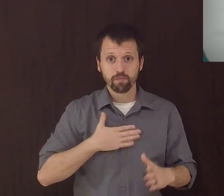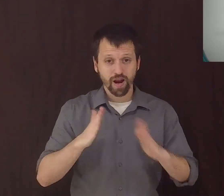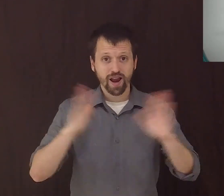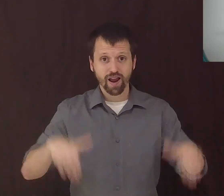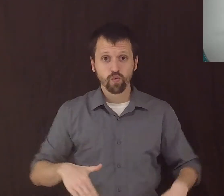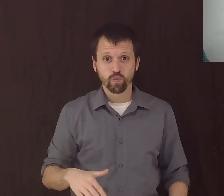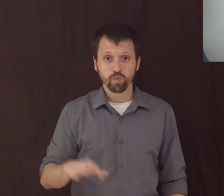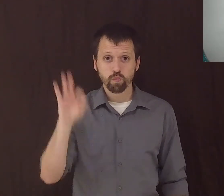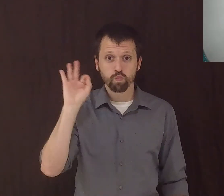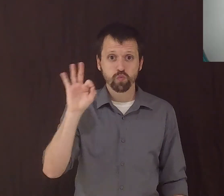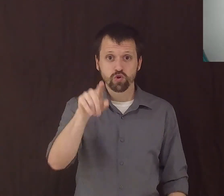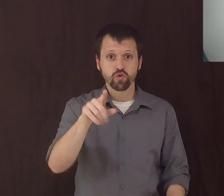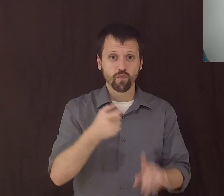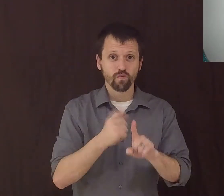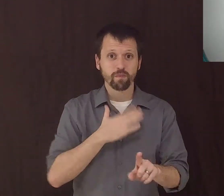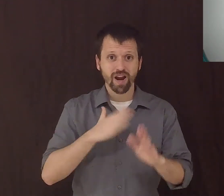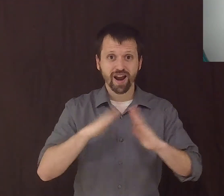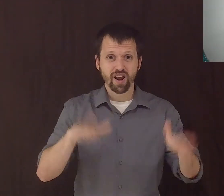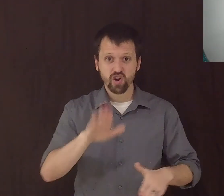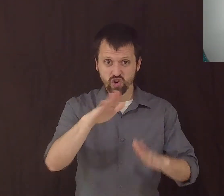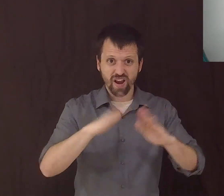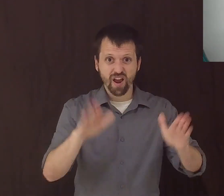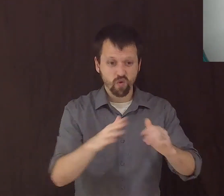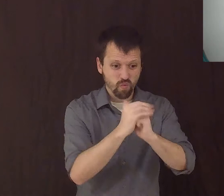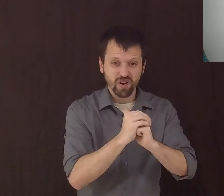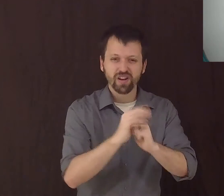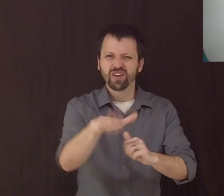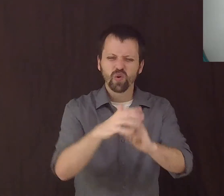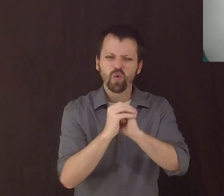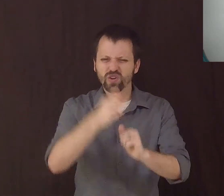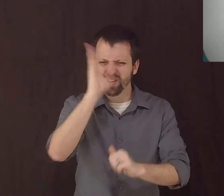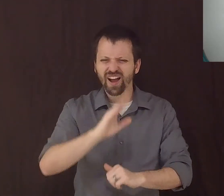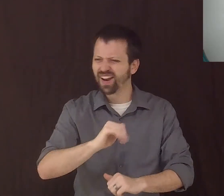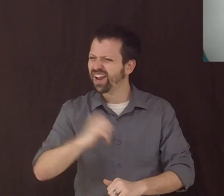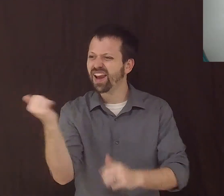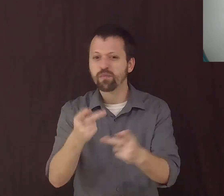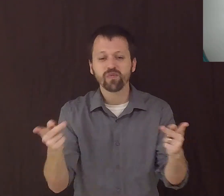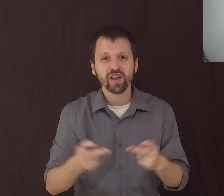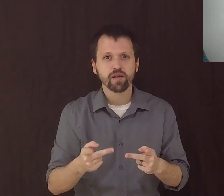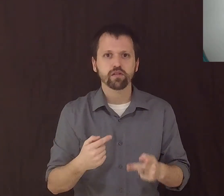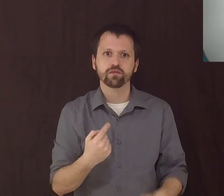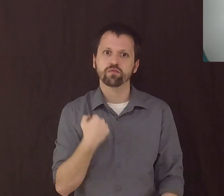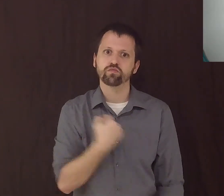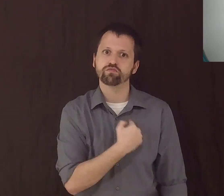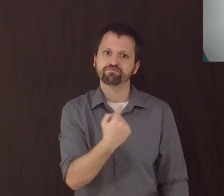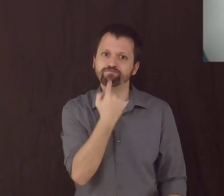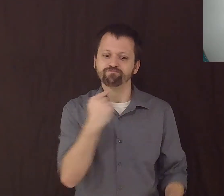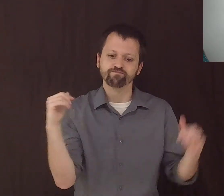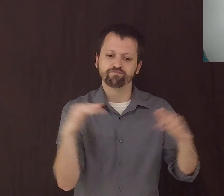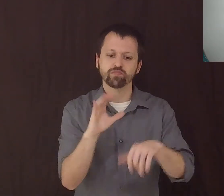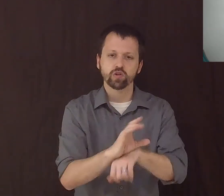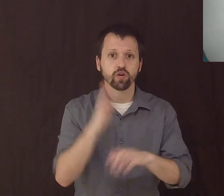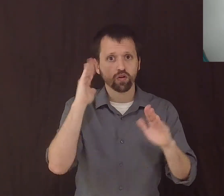now, and I'm actually giving you the Word of God from here, and you can worship God at your house. We can worship God anywhere. Of course, we miss that gathering together,